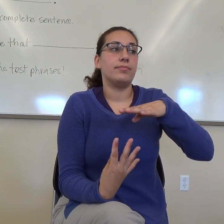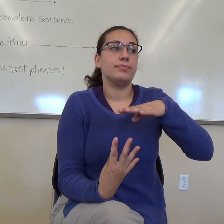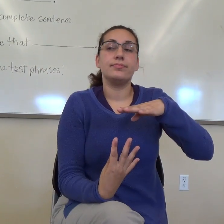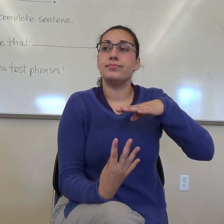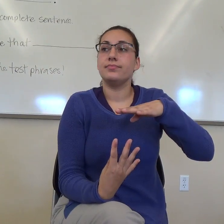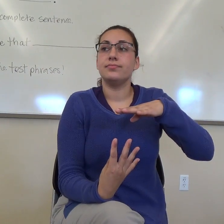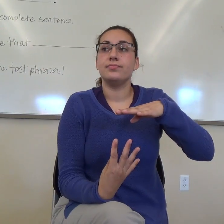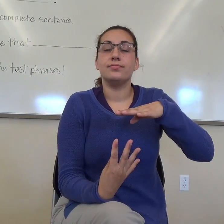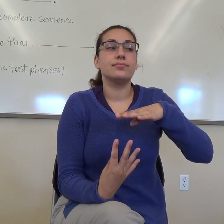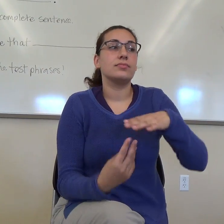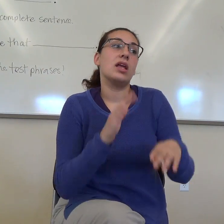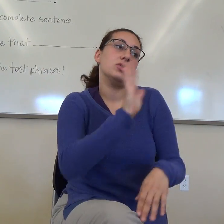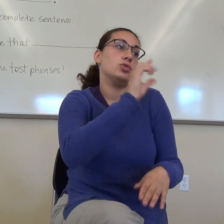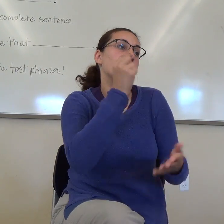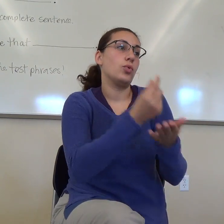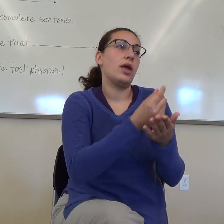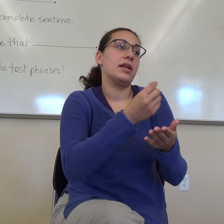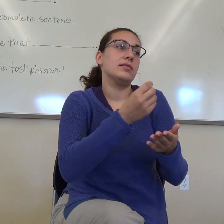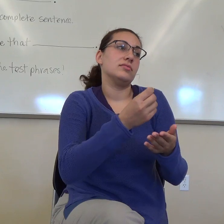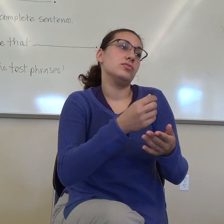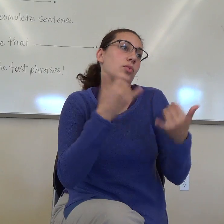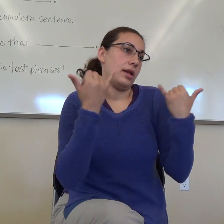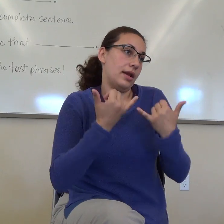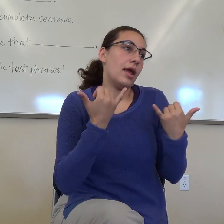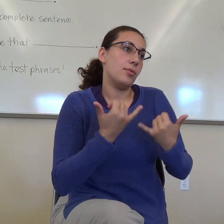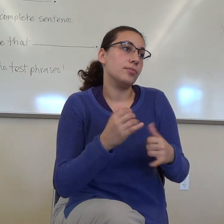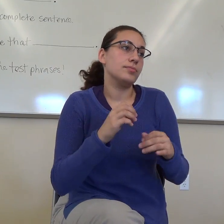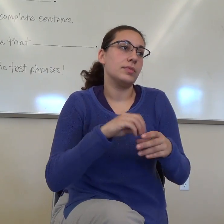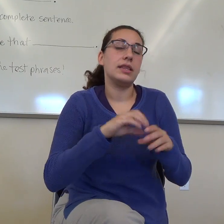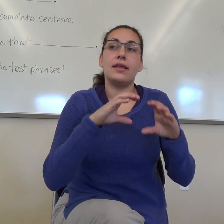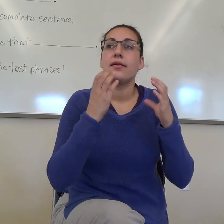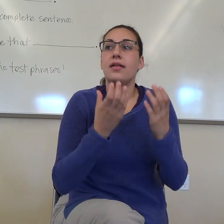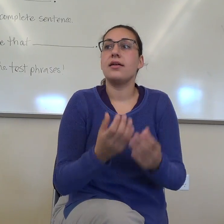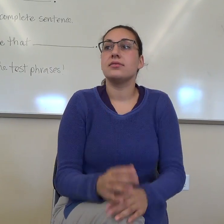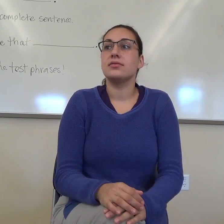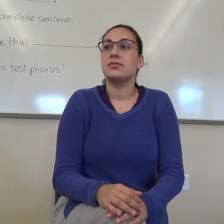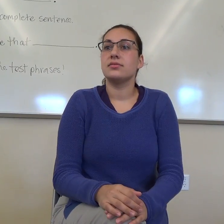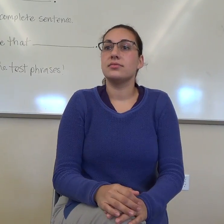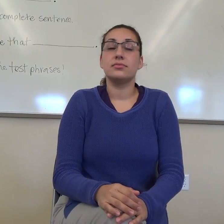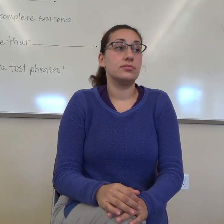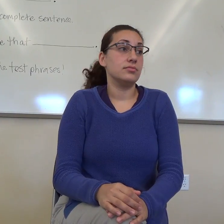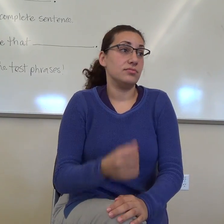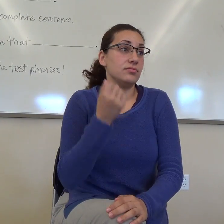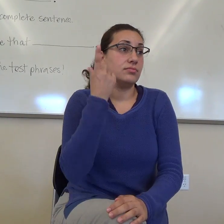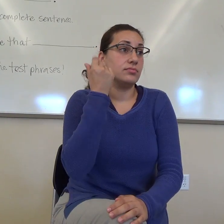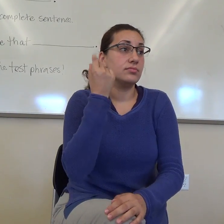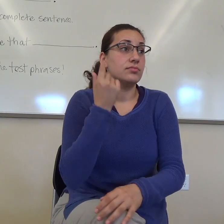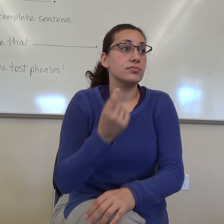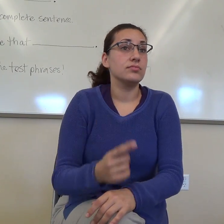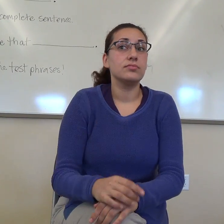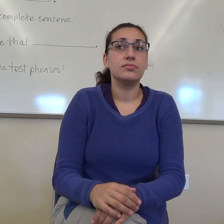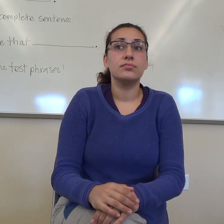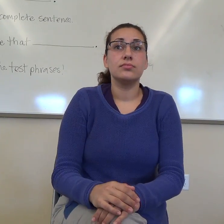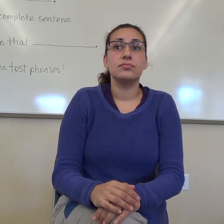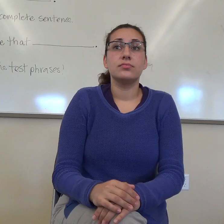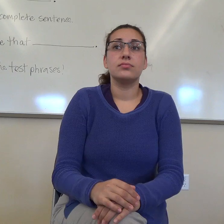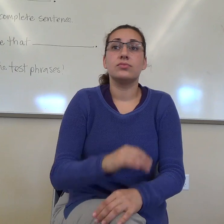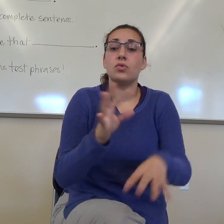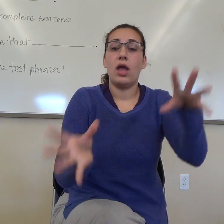the class at this point. Okay? Does that make sense? So add these all up and average them